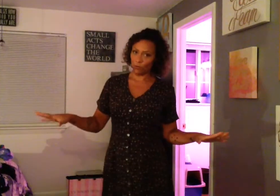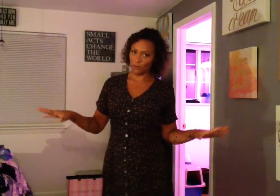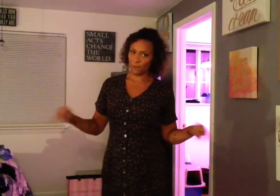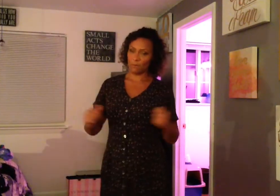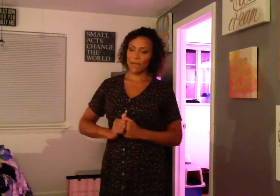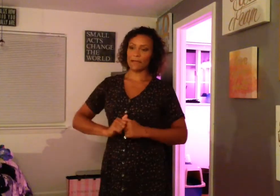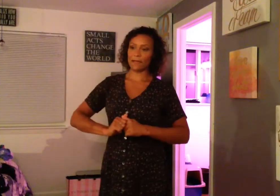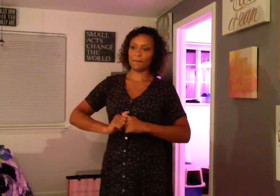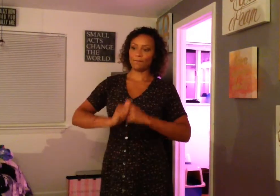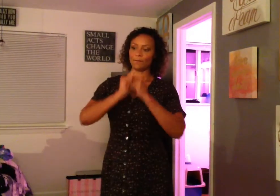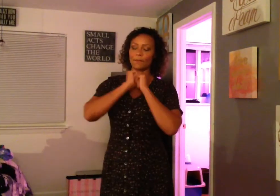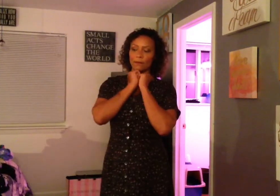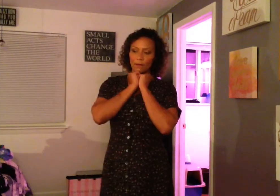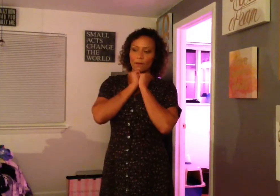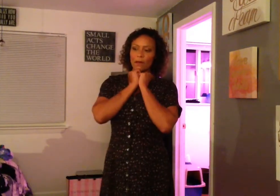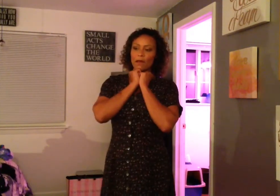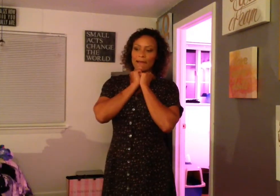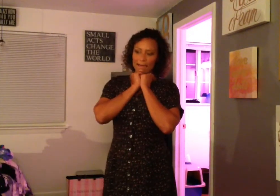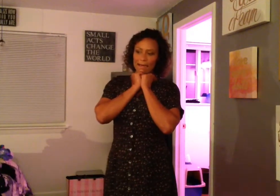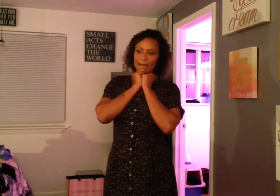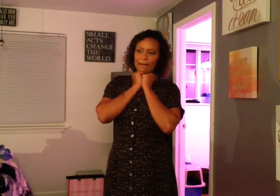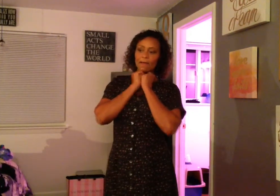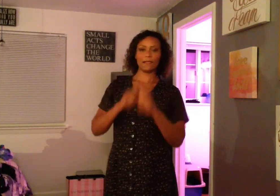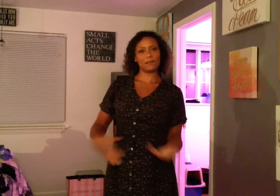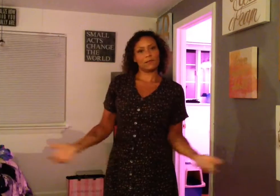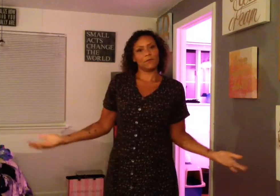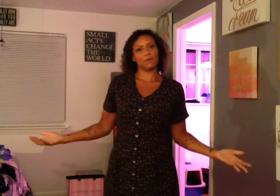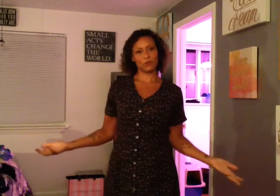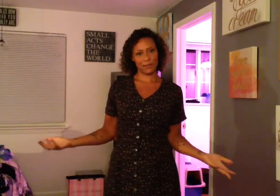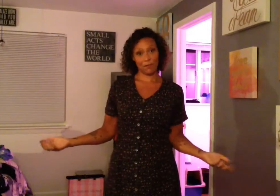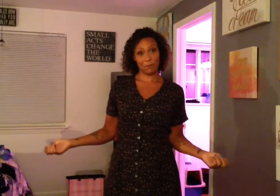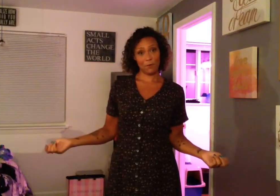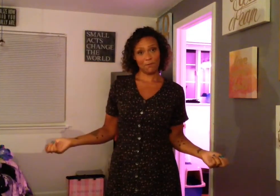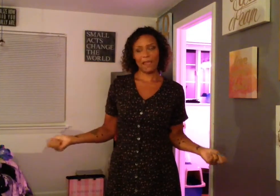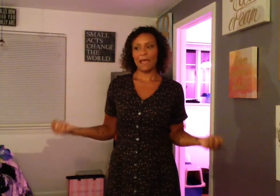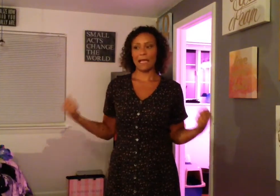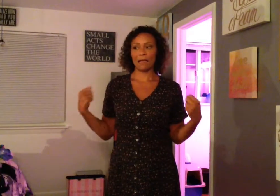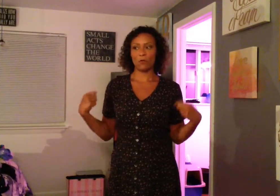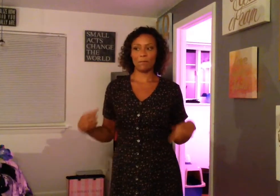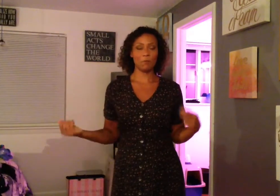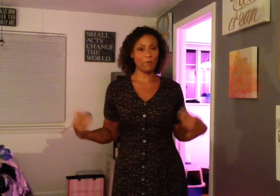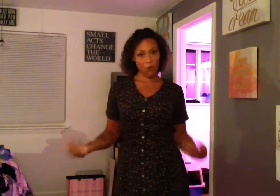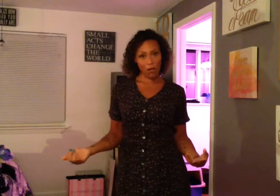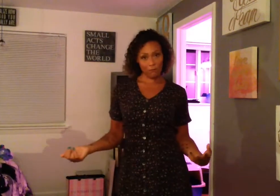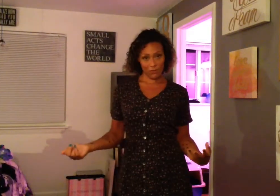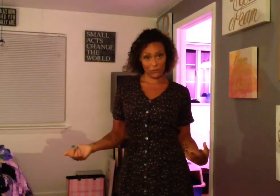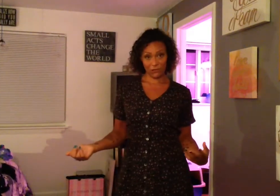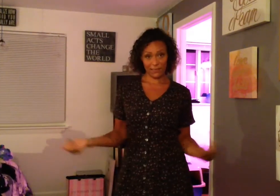of humanity, he likes to trick people. And when people fall for his tricks and